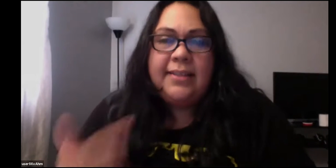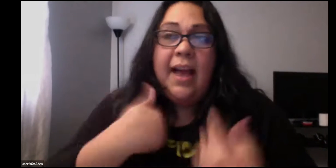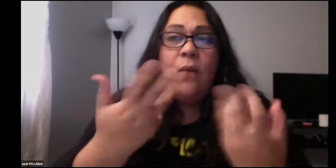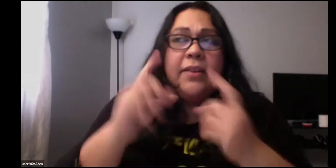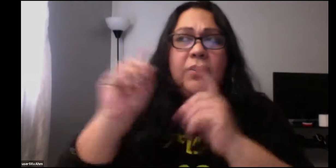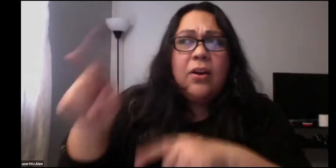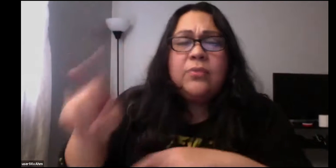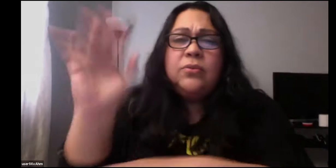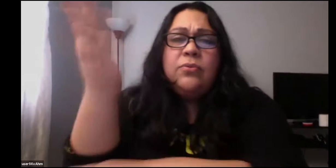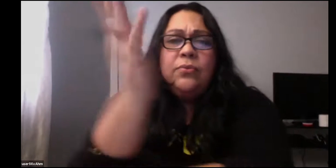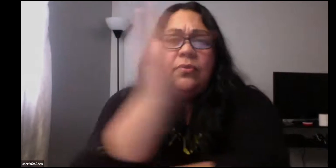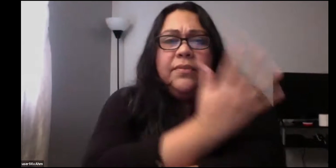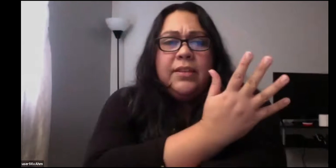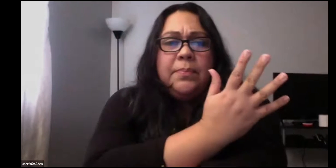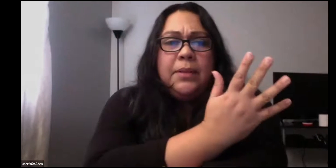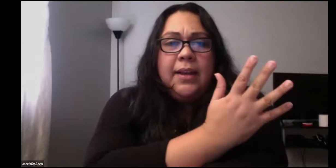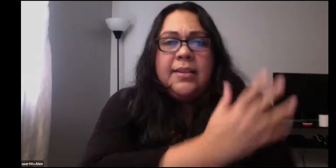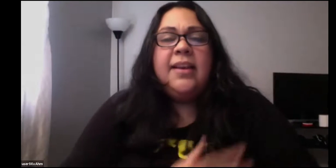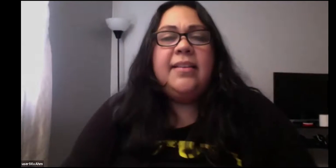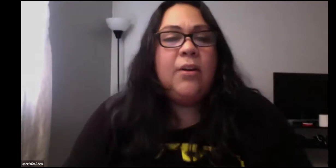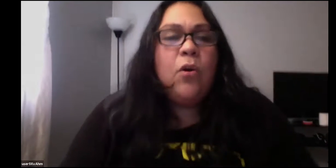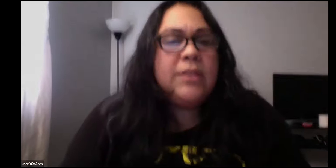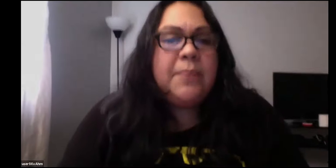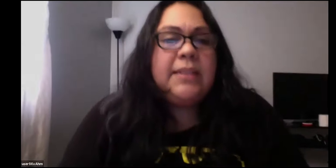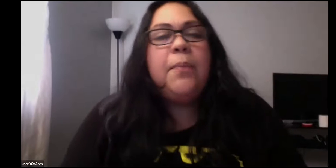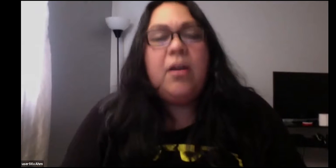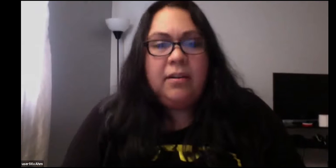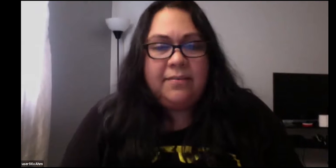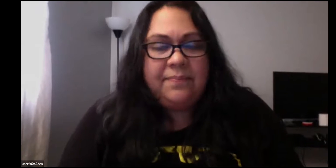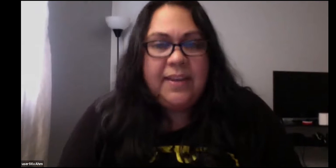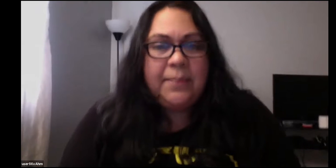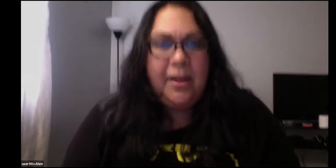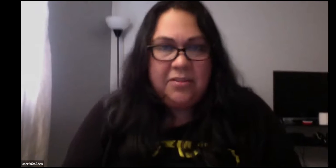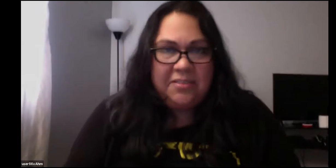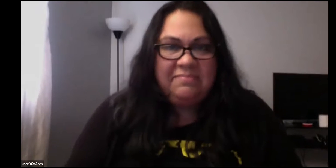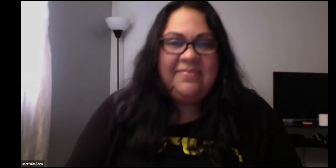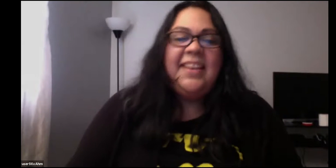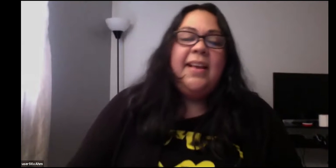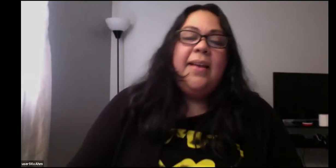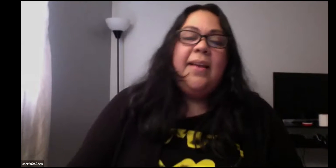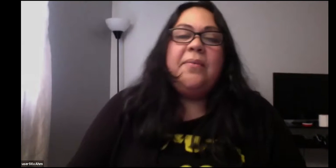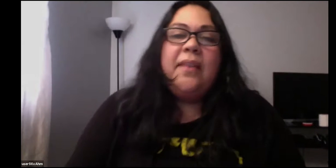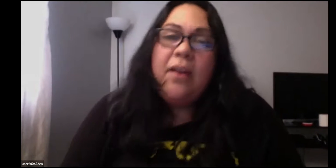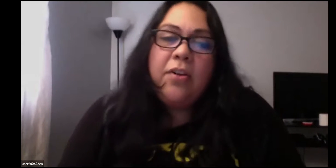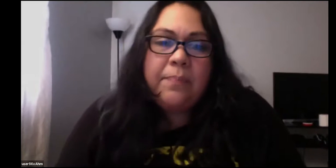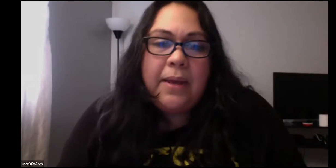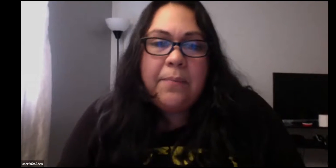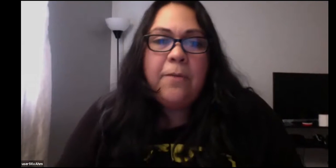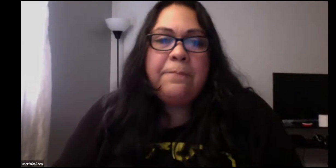want to go to this place, that always means park at PALS. But other people